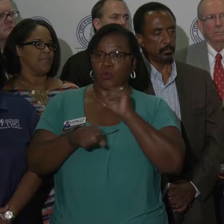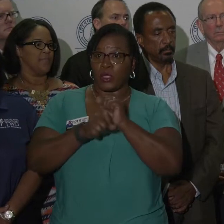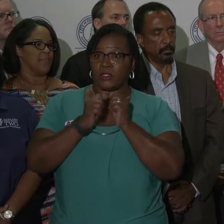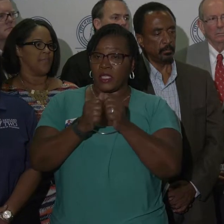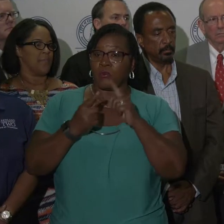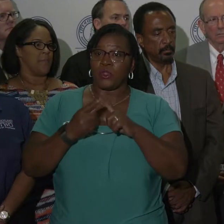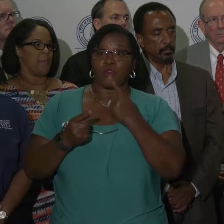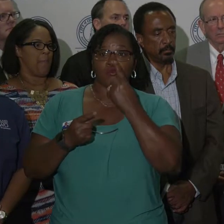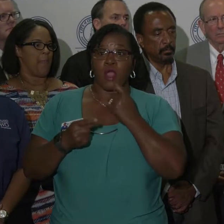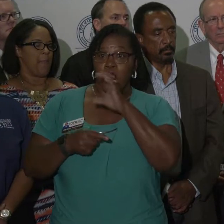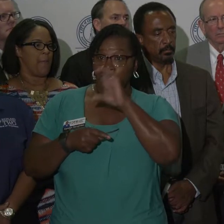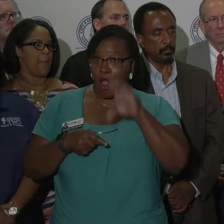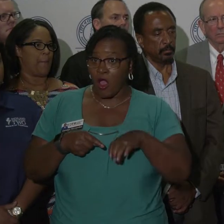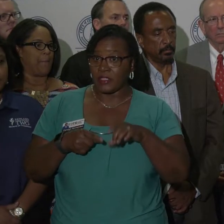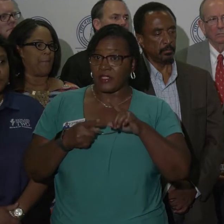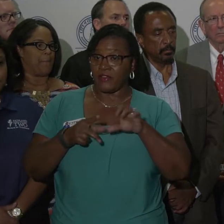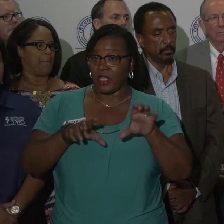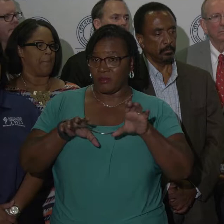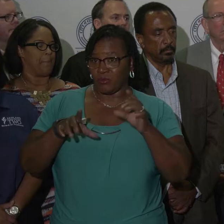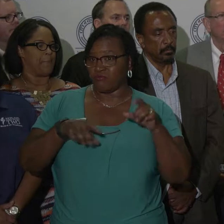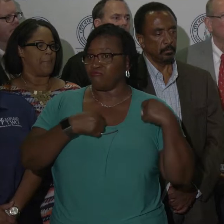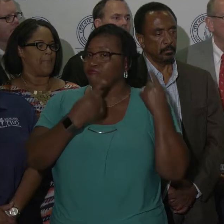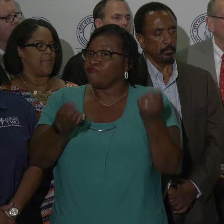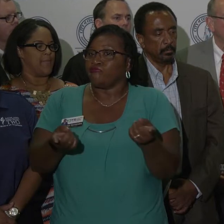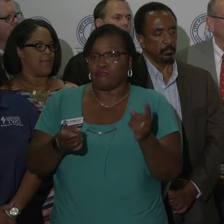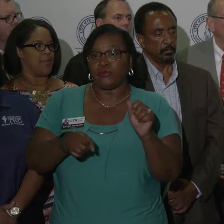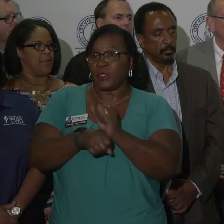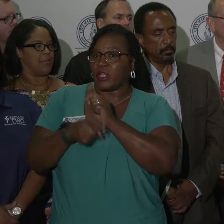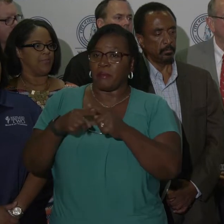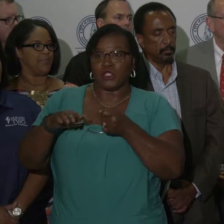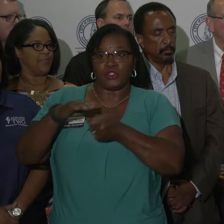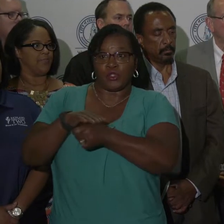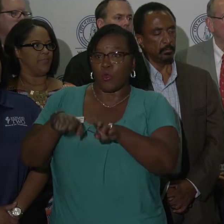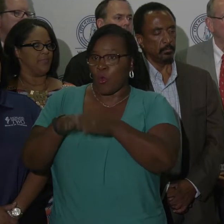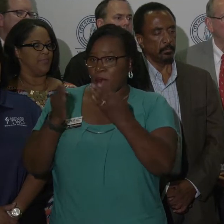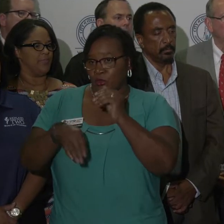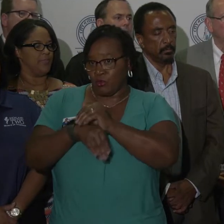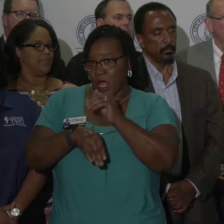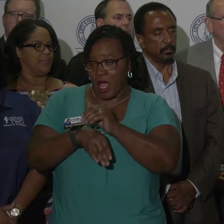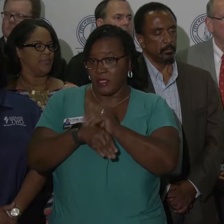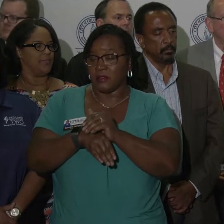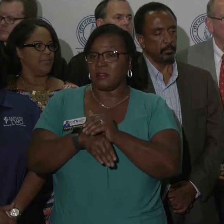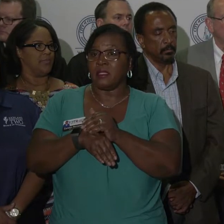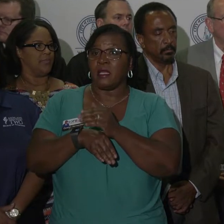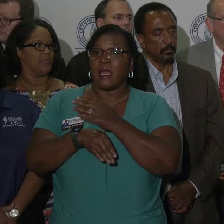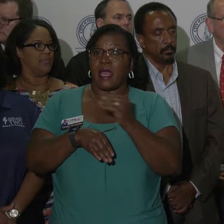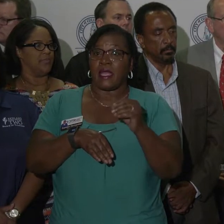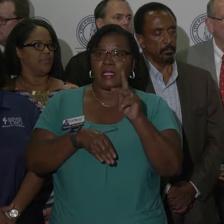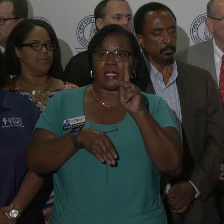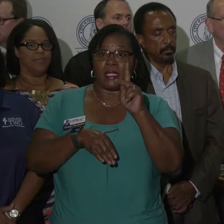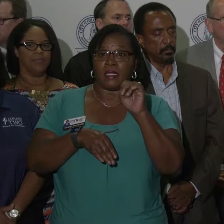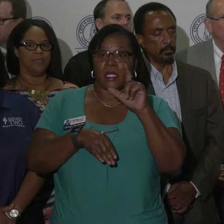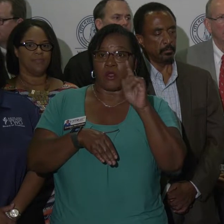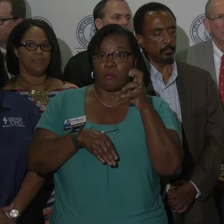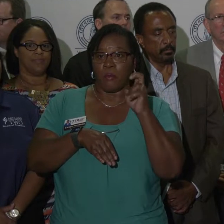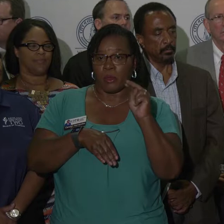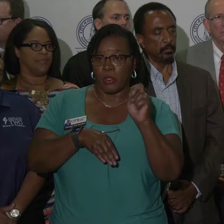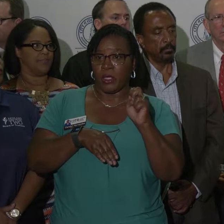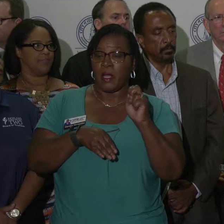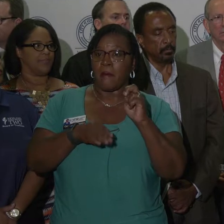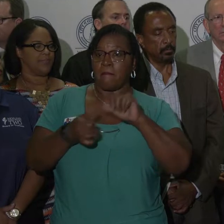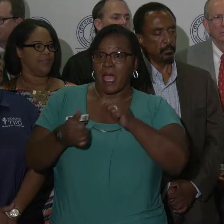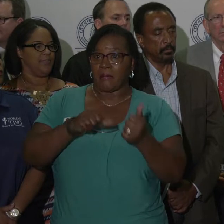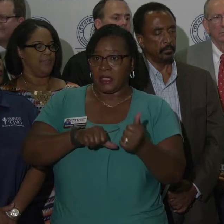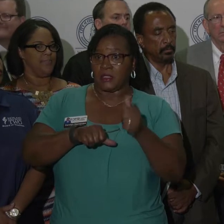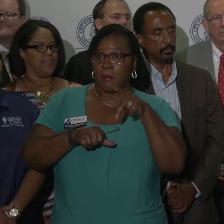with the Red Cross, as they do each time, and there'll be a shelter opened up tonight at Kilburn Park Baptist, opening up at